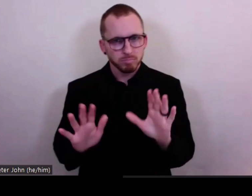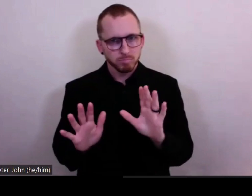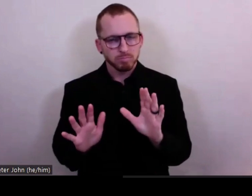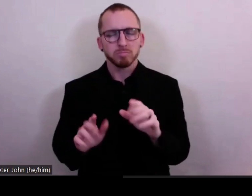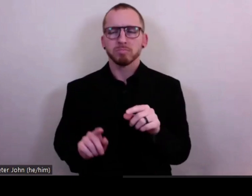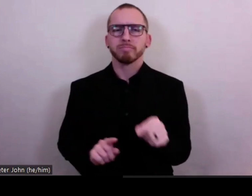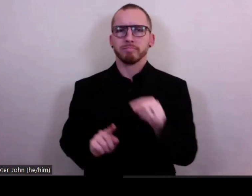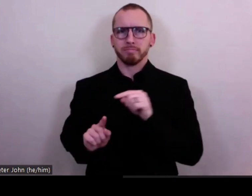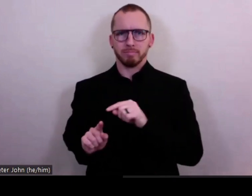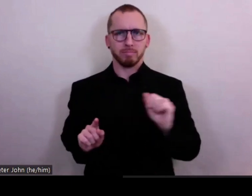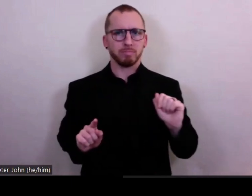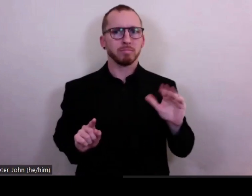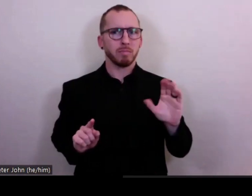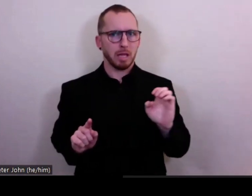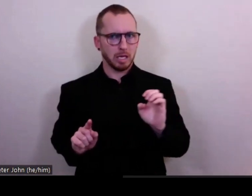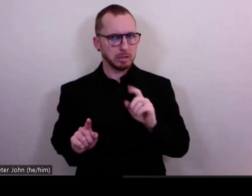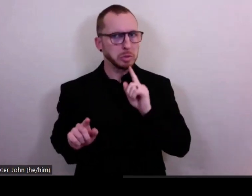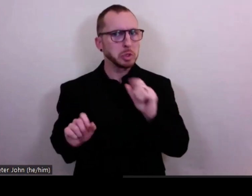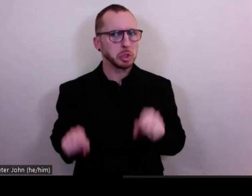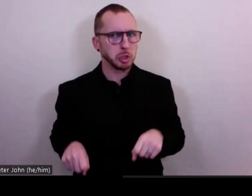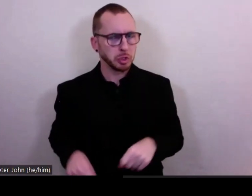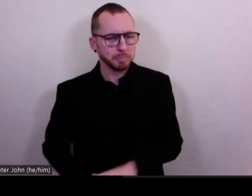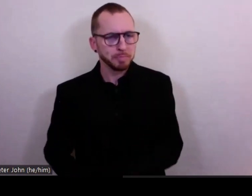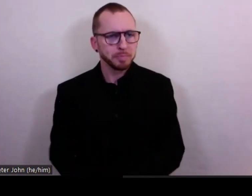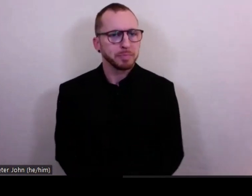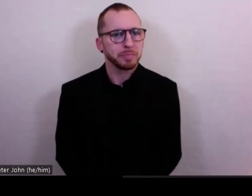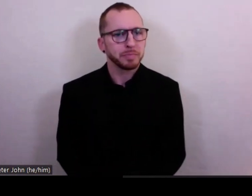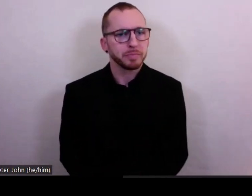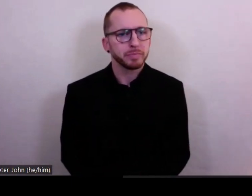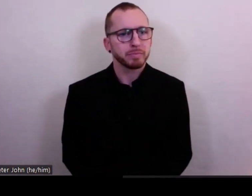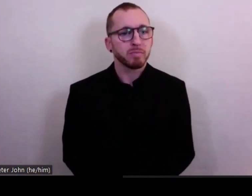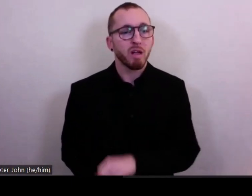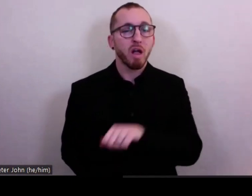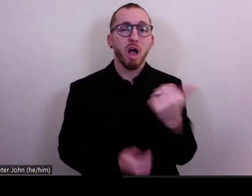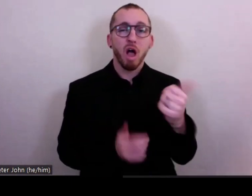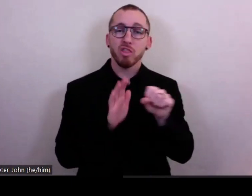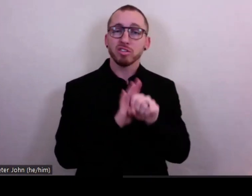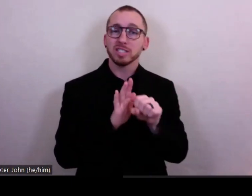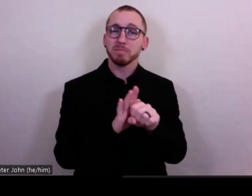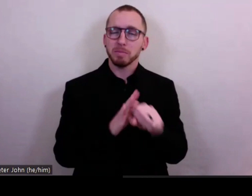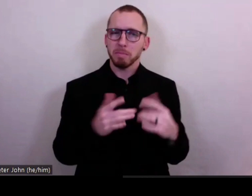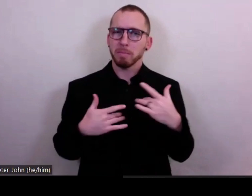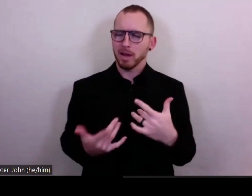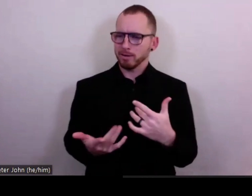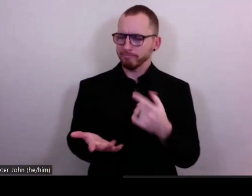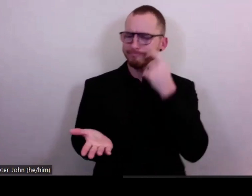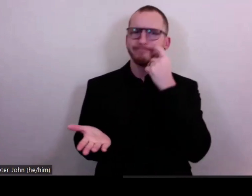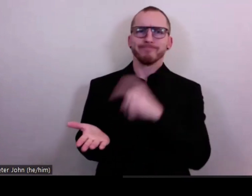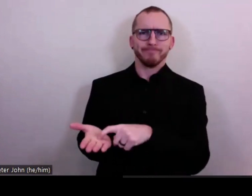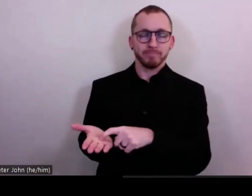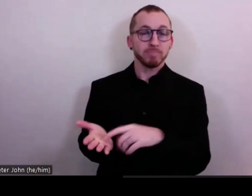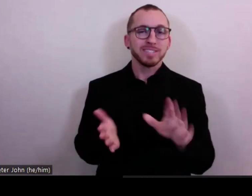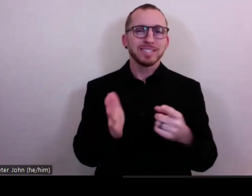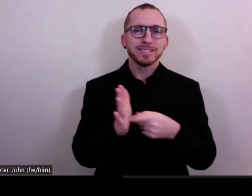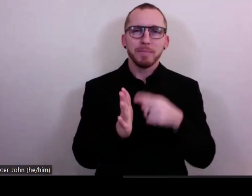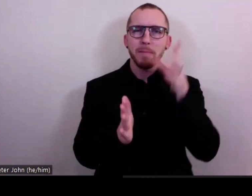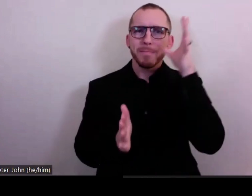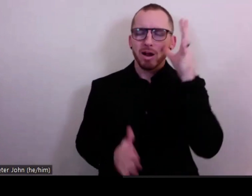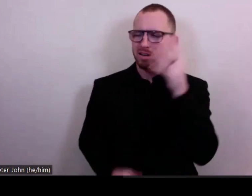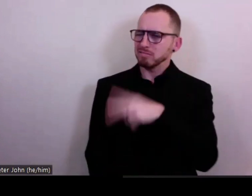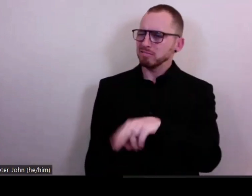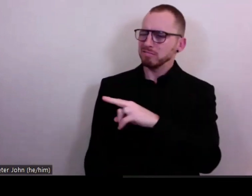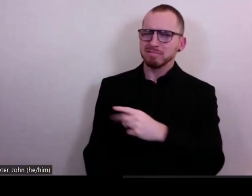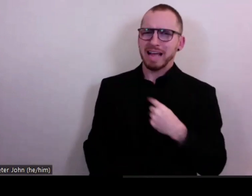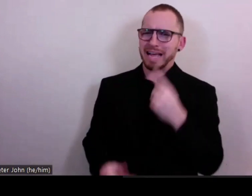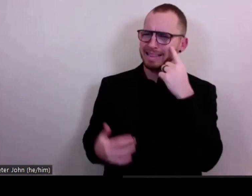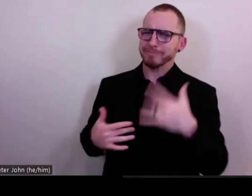Again, another symptom that we see that parents will relate to. There is something else going on. I think it's autism. So